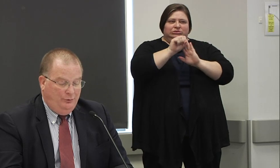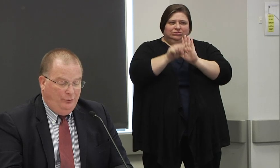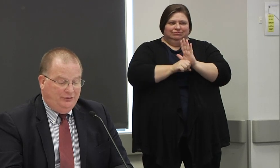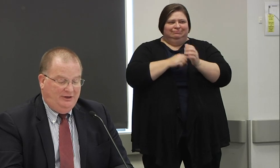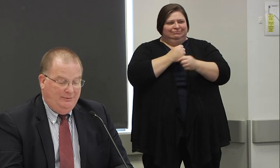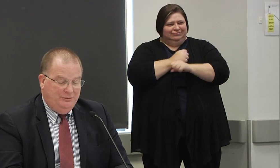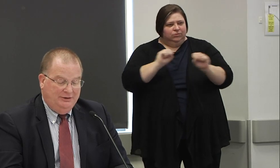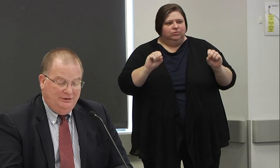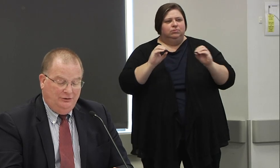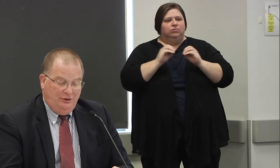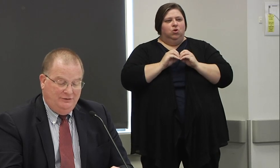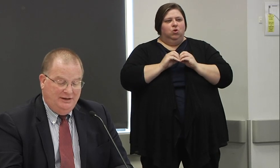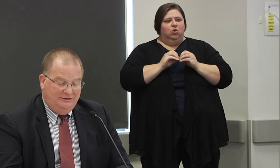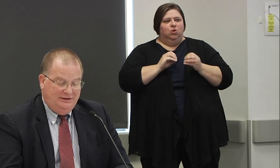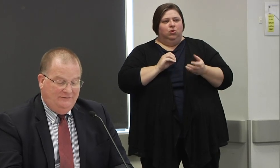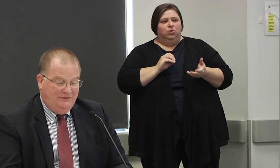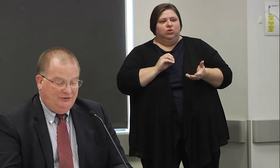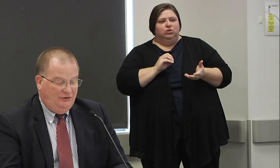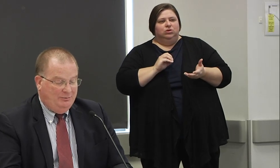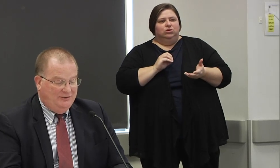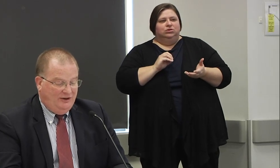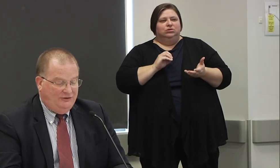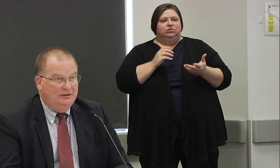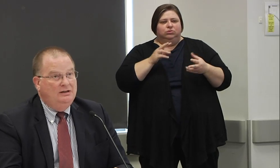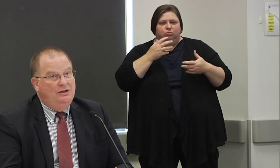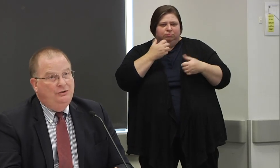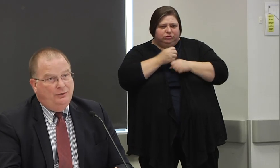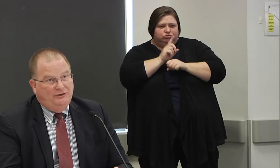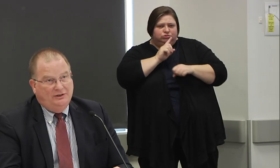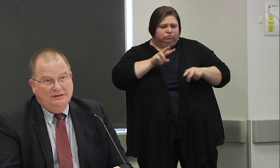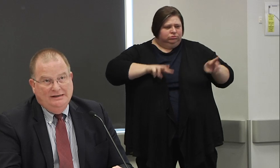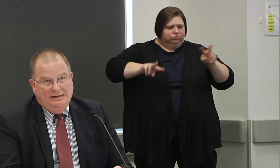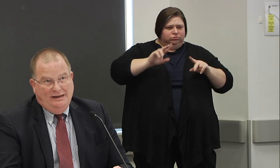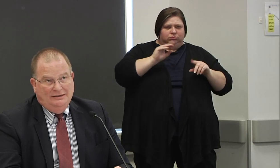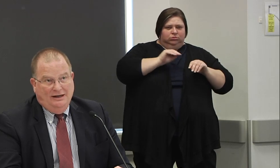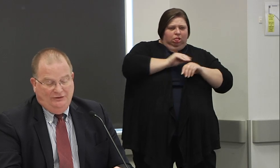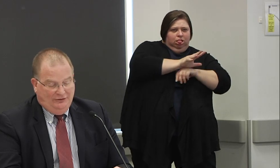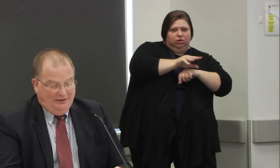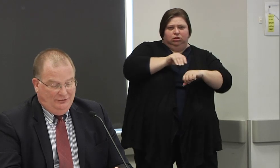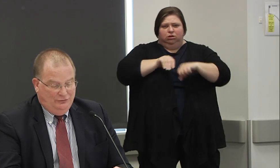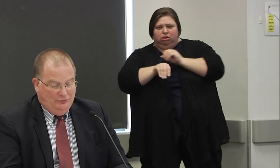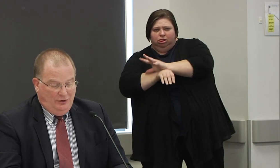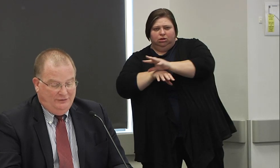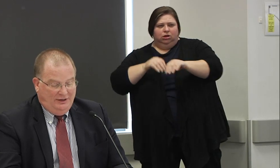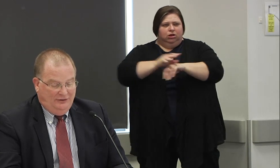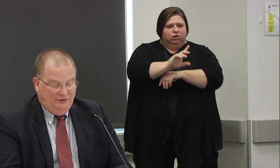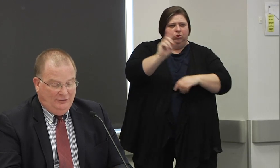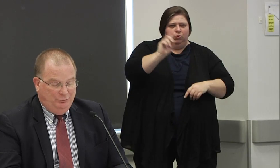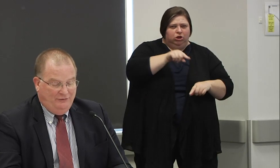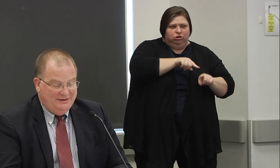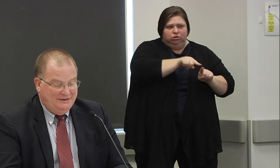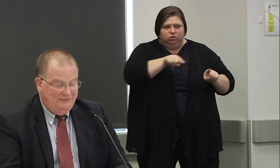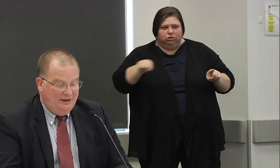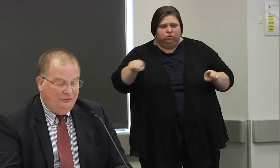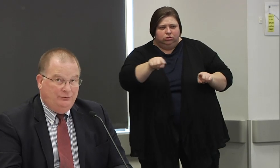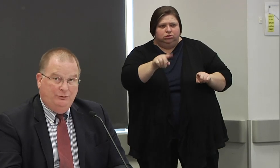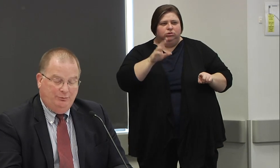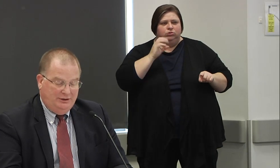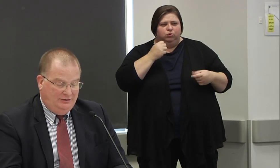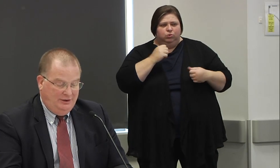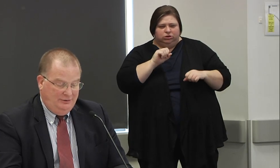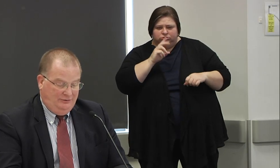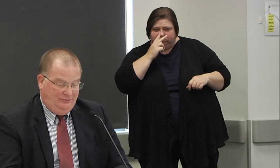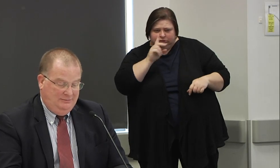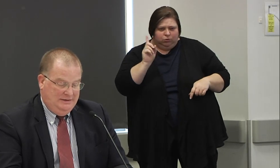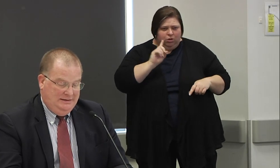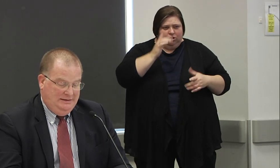work to keep the lid on COVID-19 infections by testing, tracing, and isolating new COVID cases and preventing the virus from spreading to